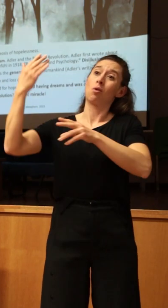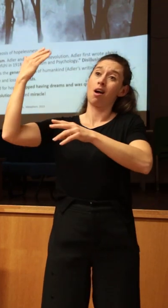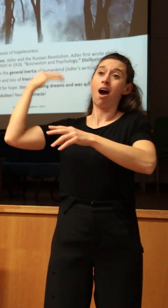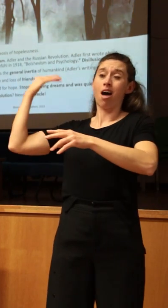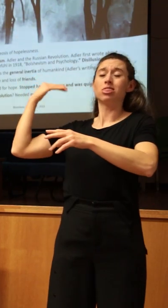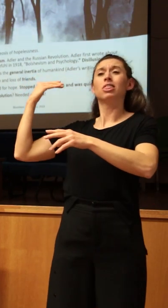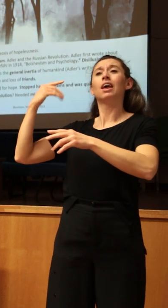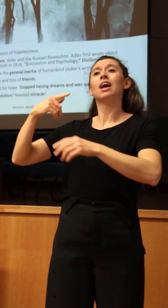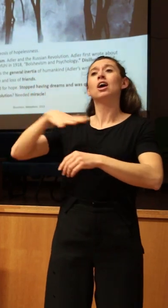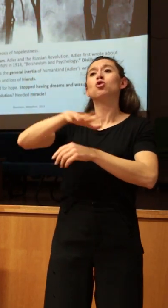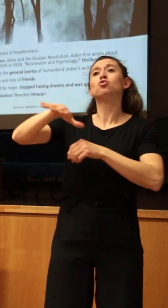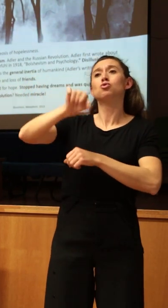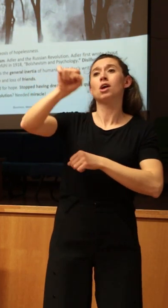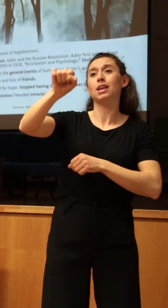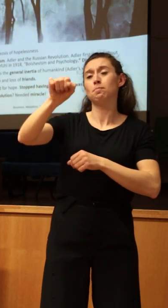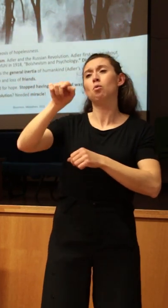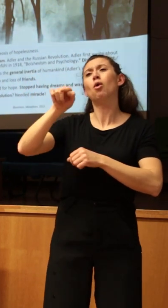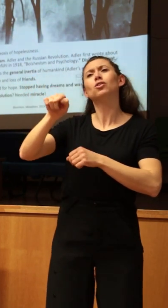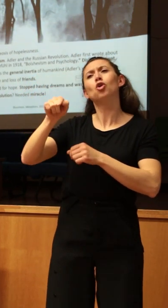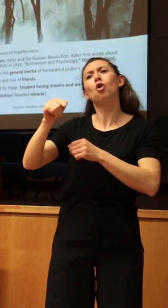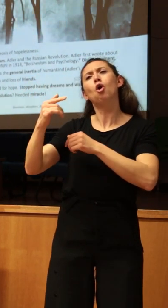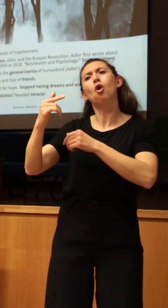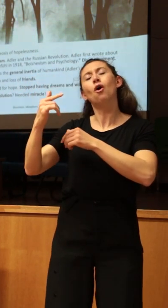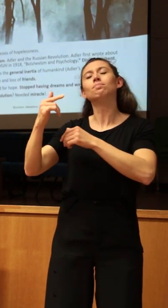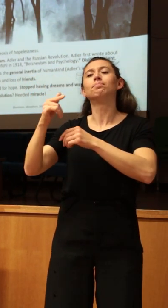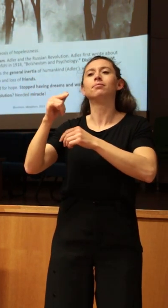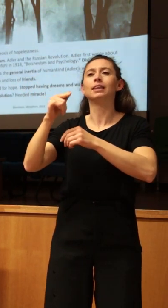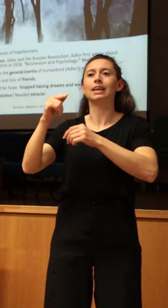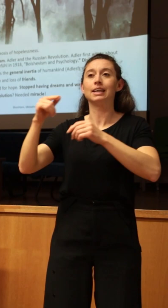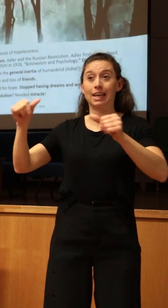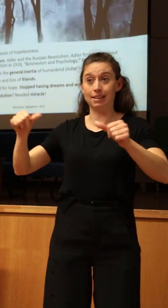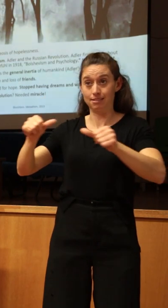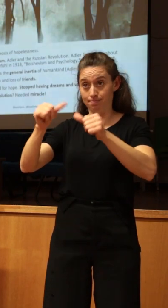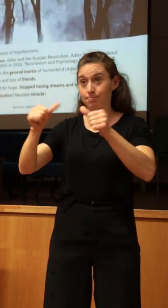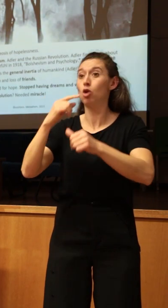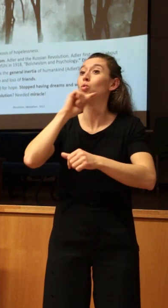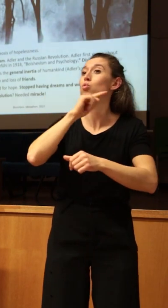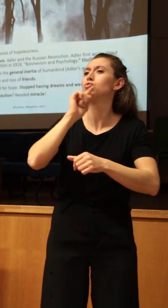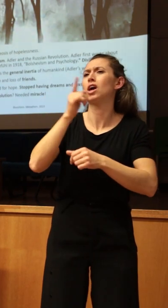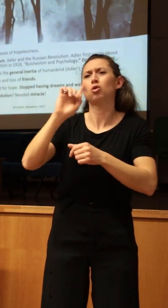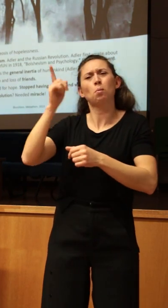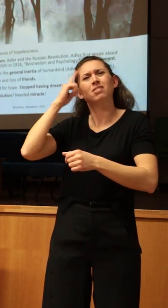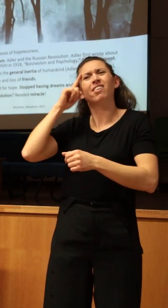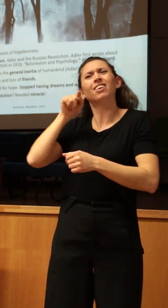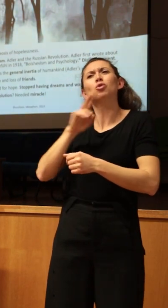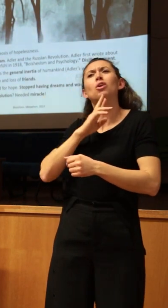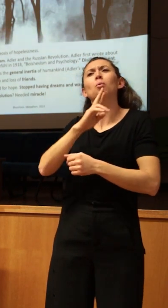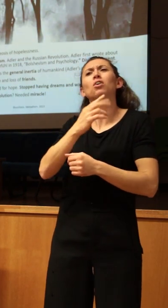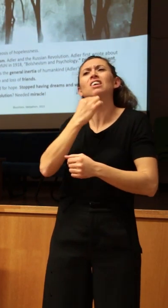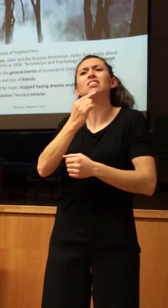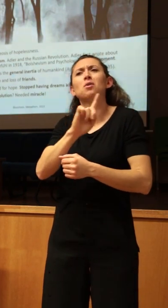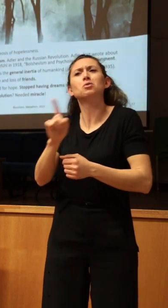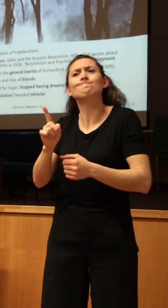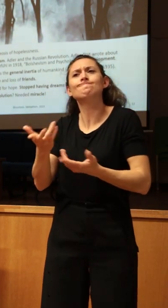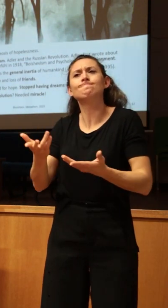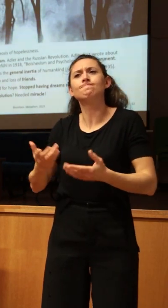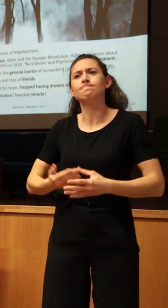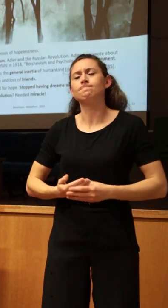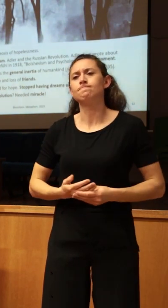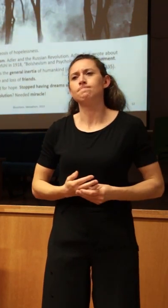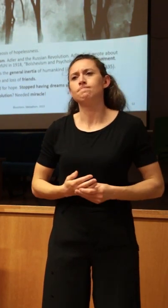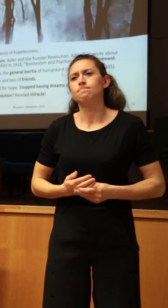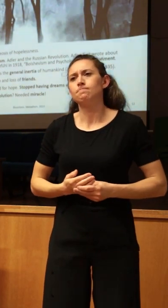tiempo, el socialismo, como era desarrollado, como era puesto en práctica en Rusia, no se veía como una respuesta. He was also very